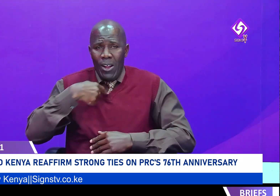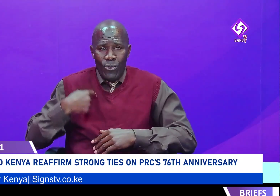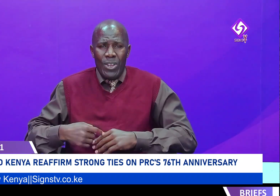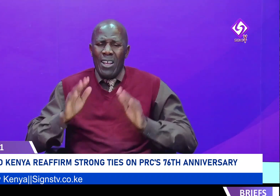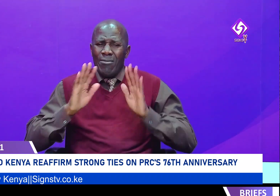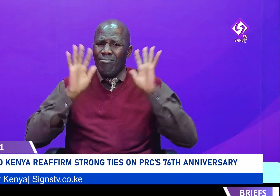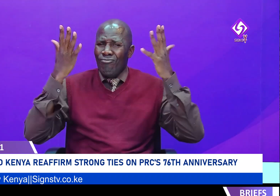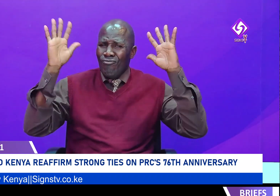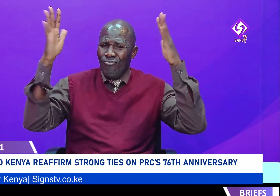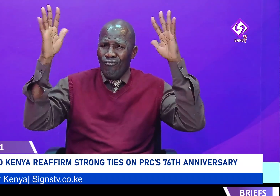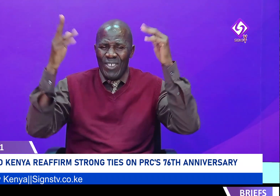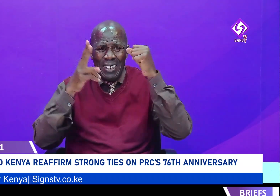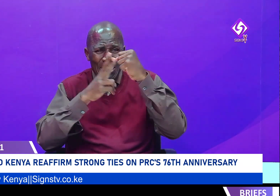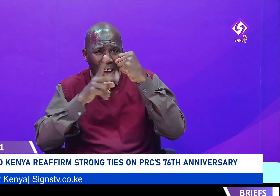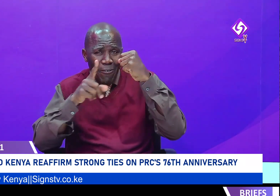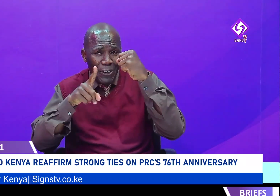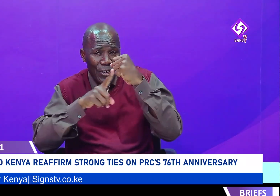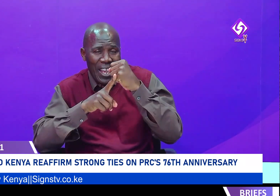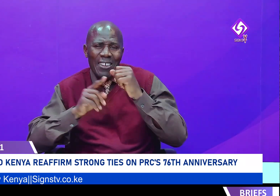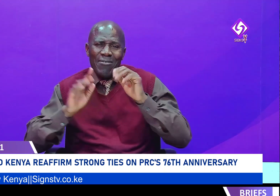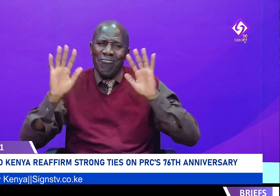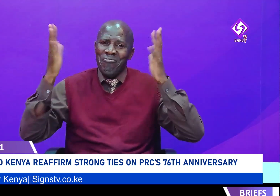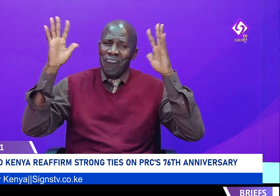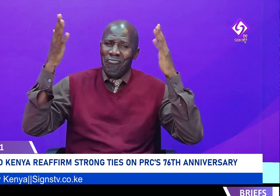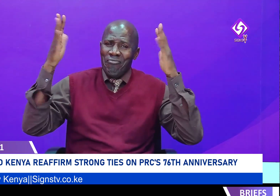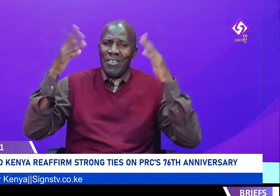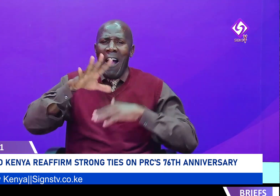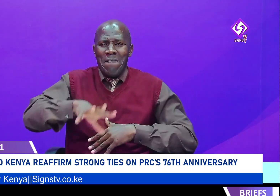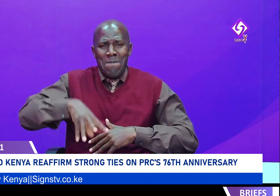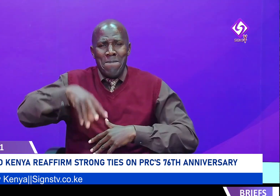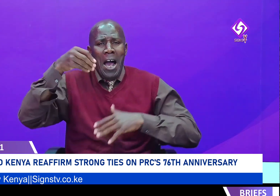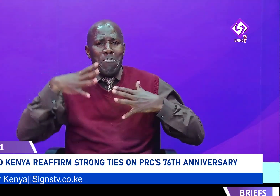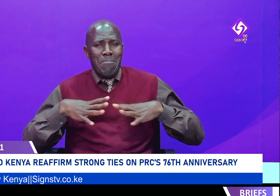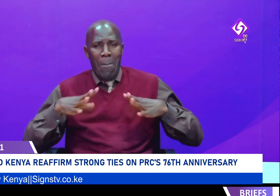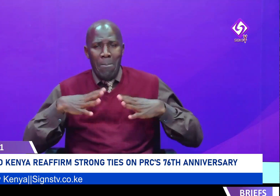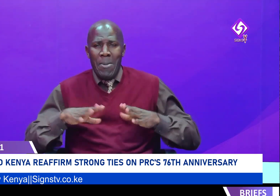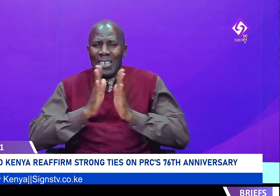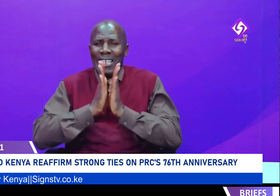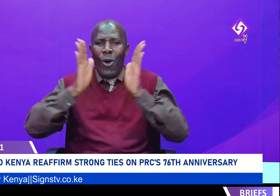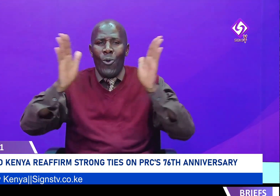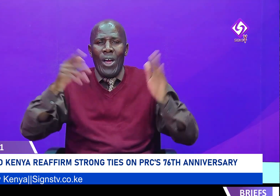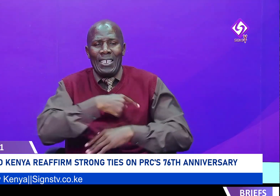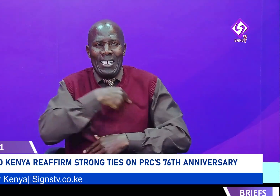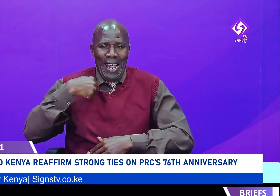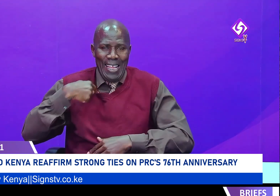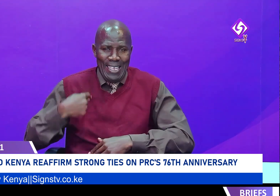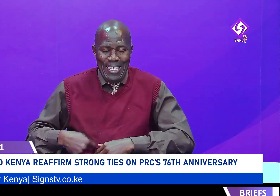Beijing celebrates the 76th anniversary of the founding of the People's Republic of